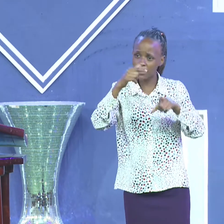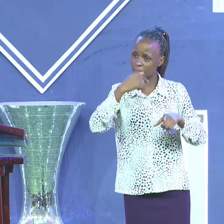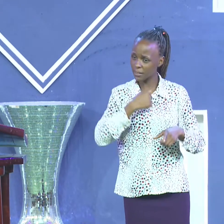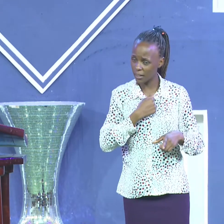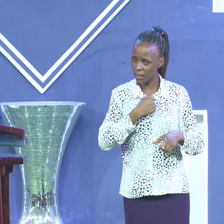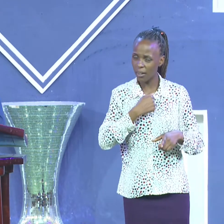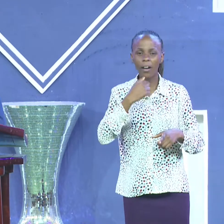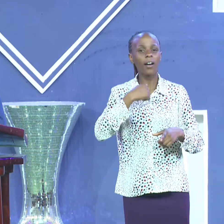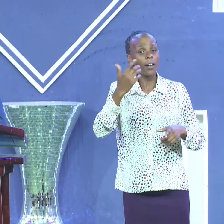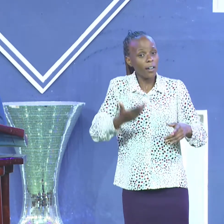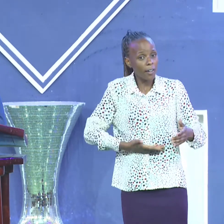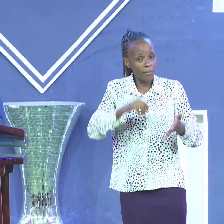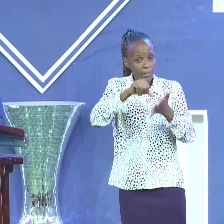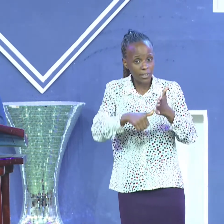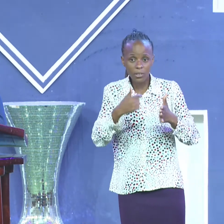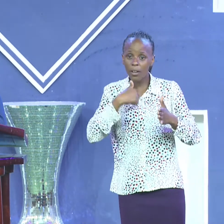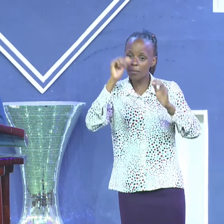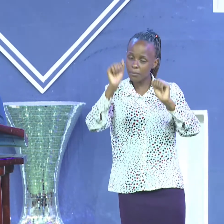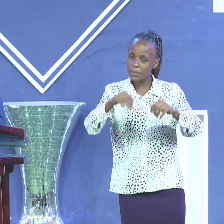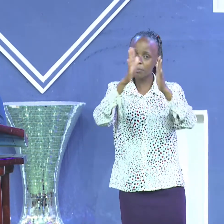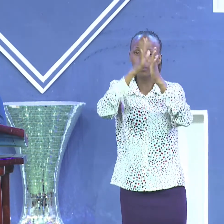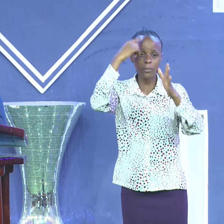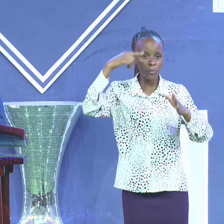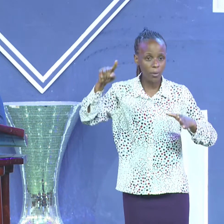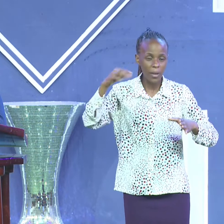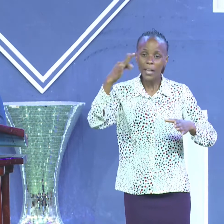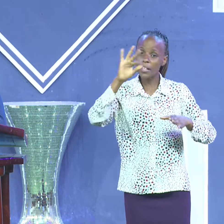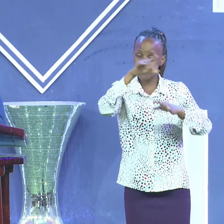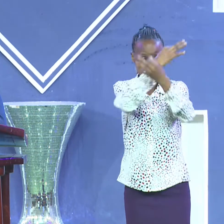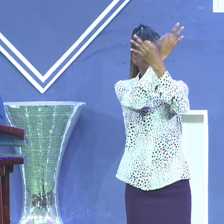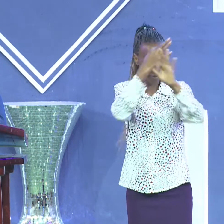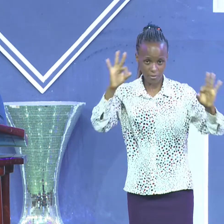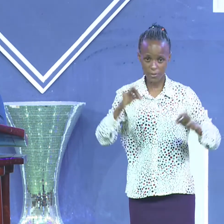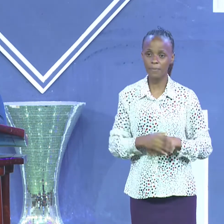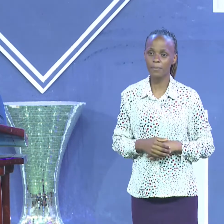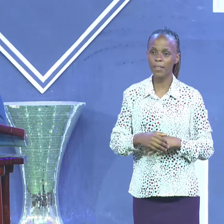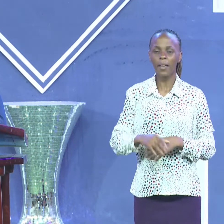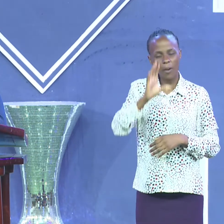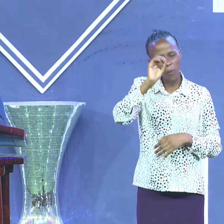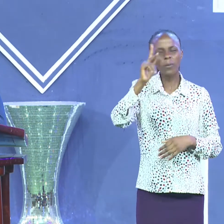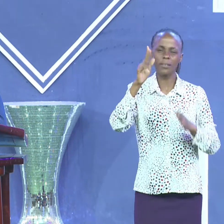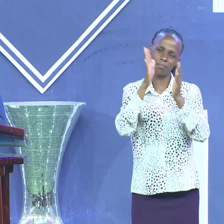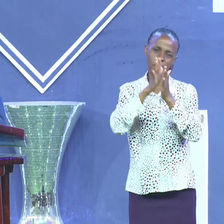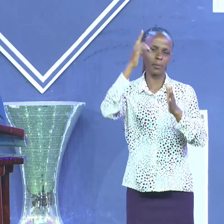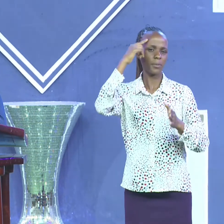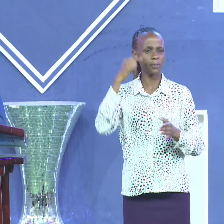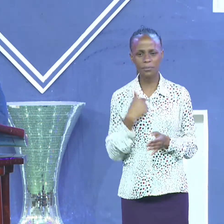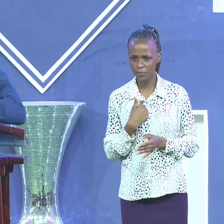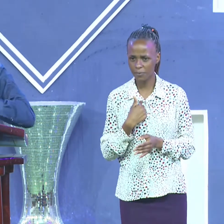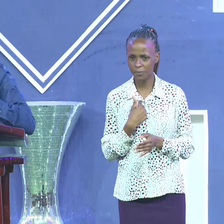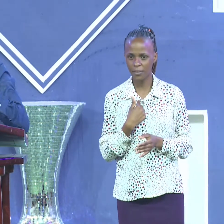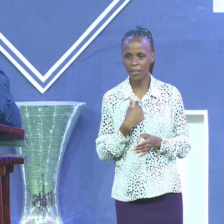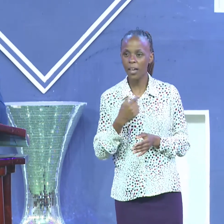me. There are things that I want to pray for. If you've been released, please pray for